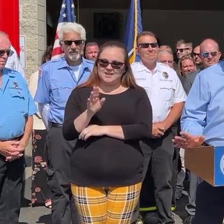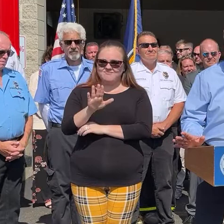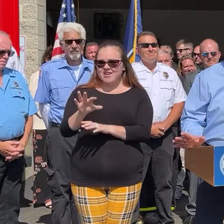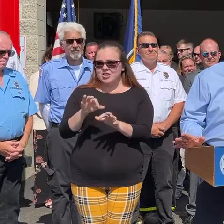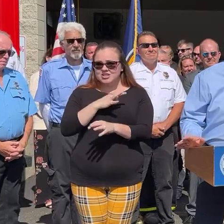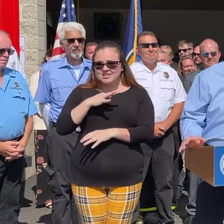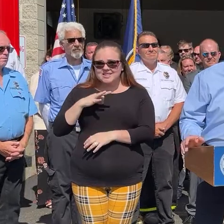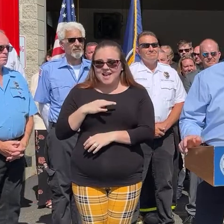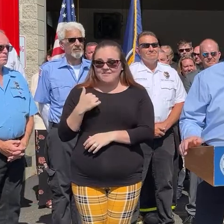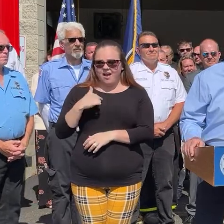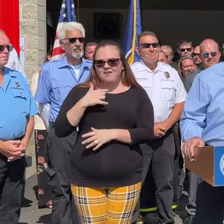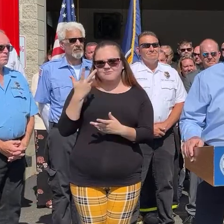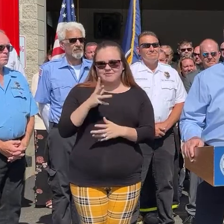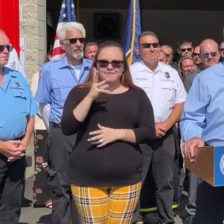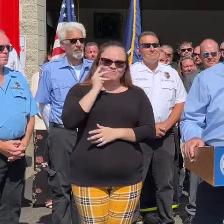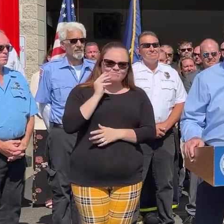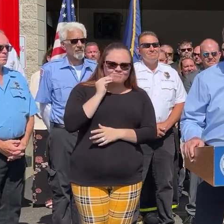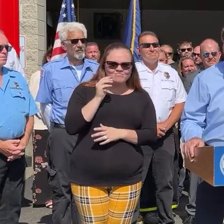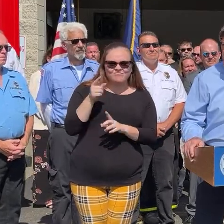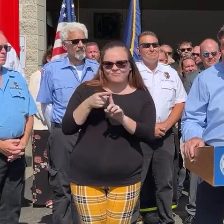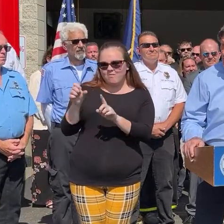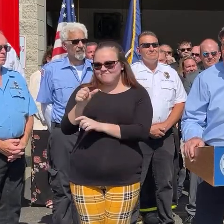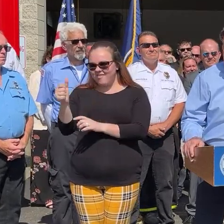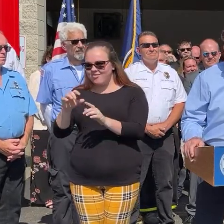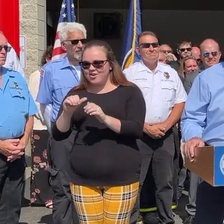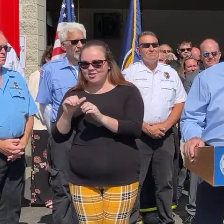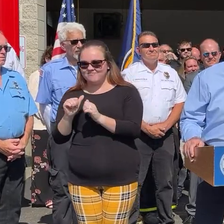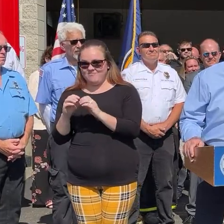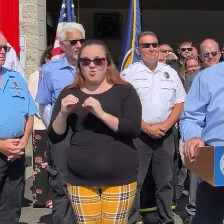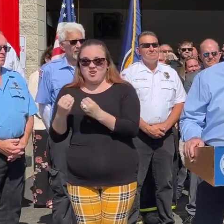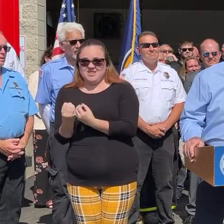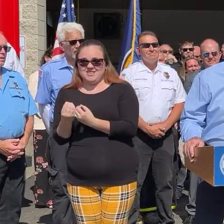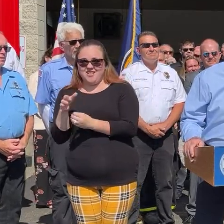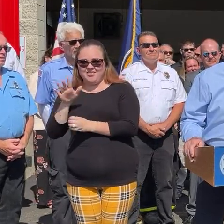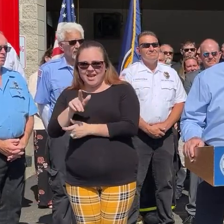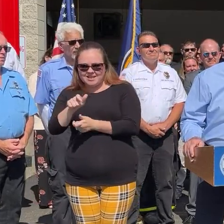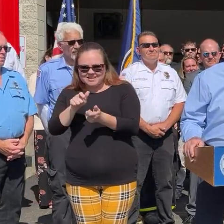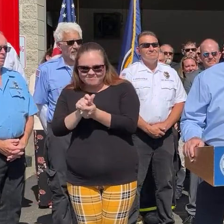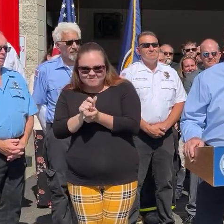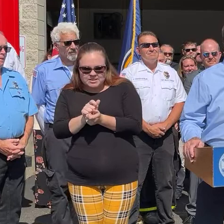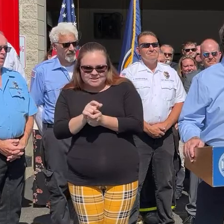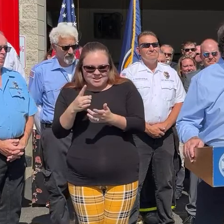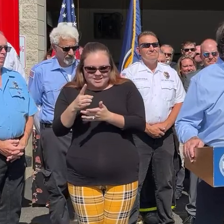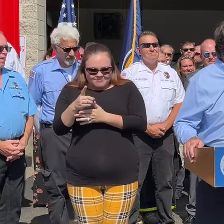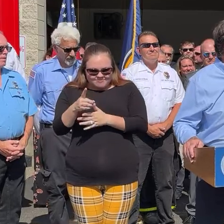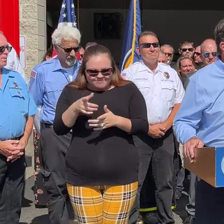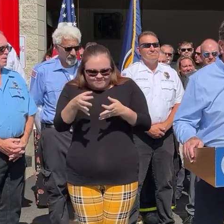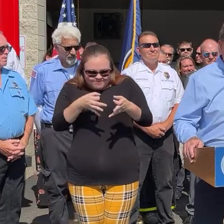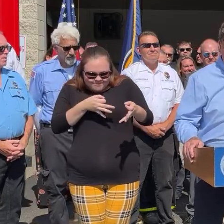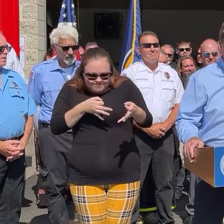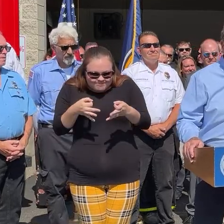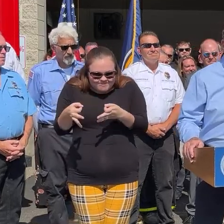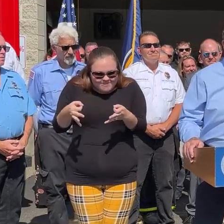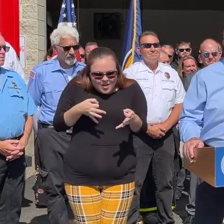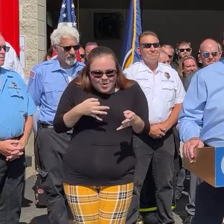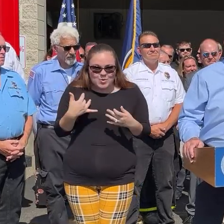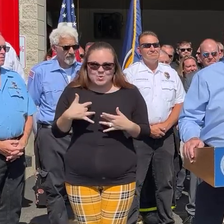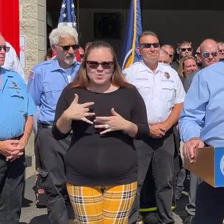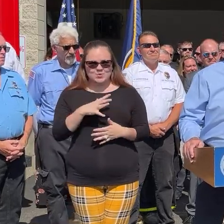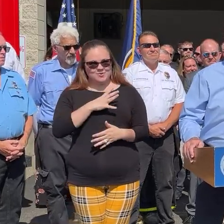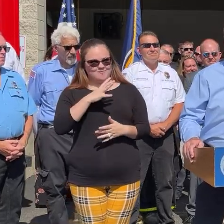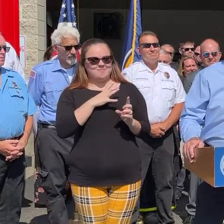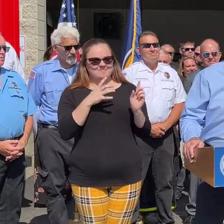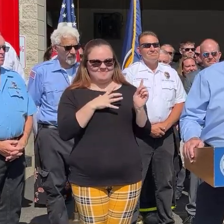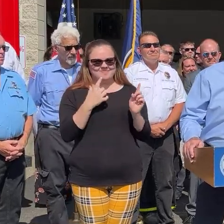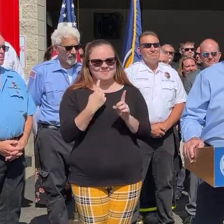had previous experience through another organization, the attention to detail and the work that goes on. This is a nice shiny ambulance, but this